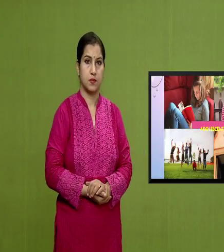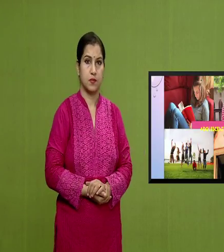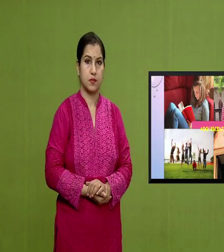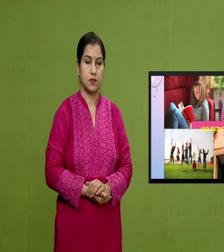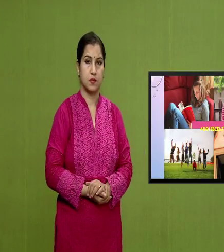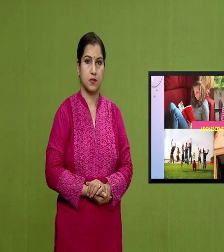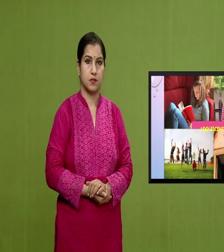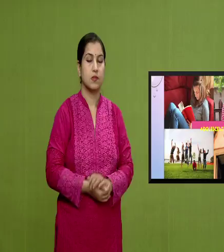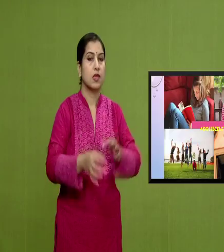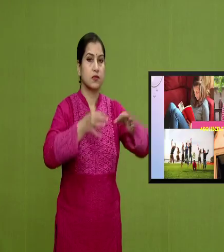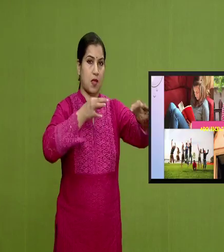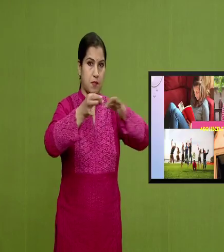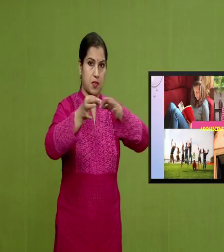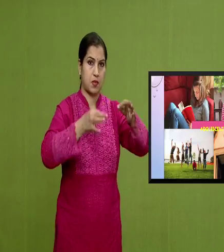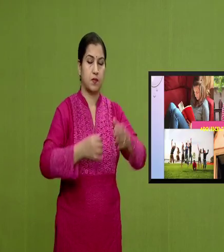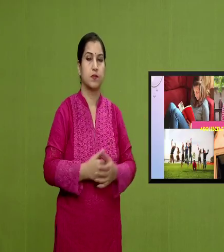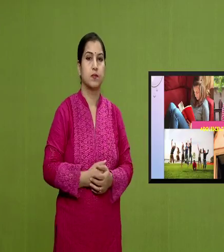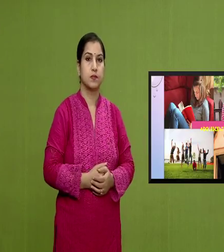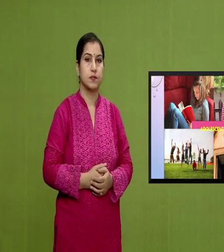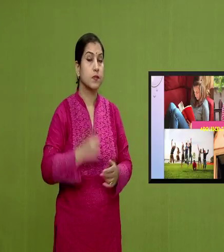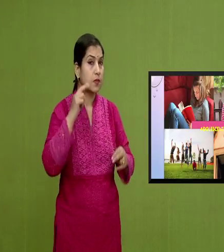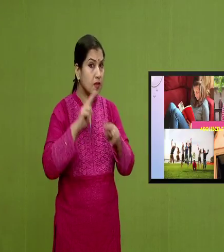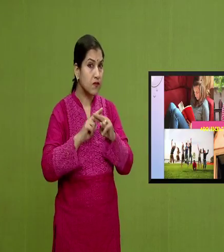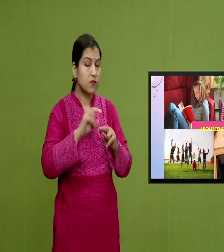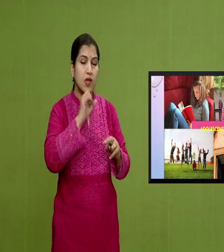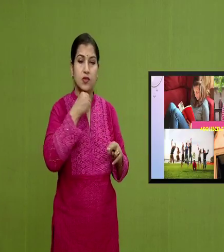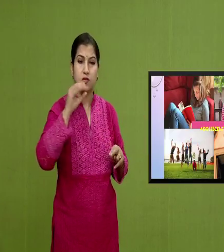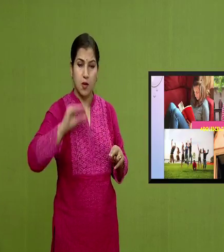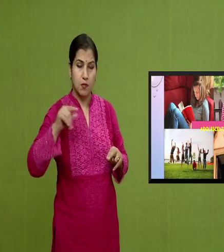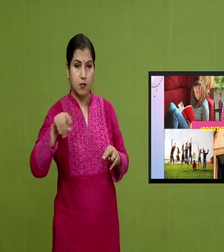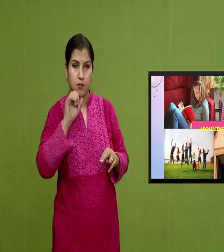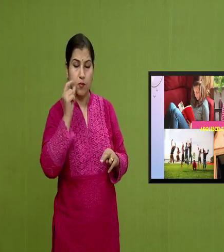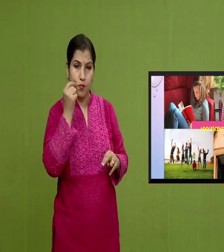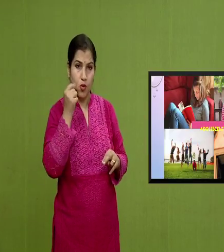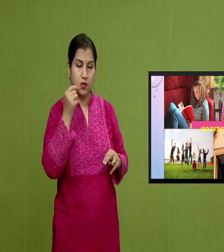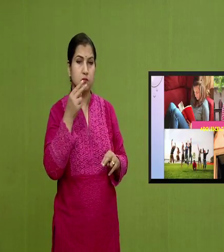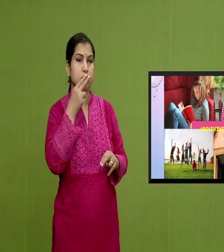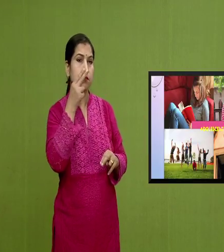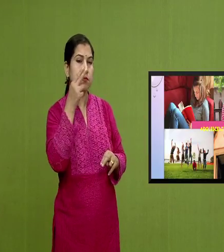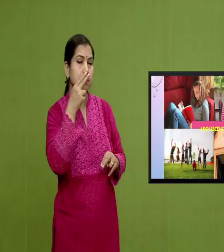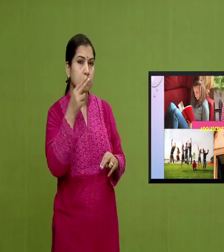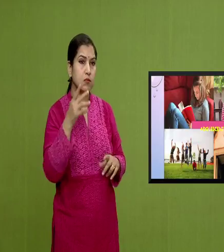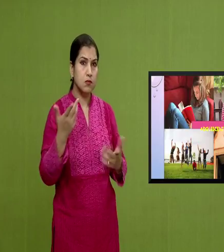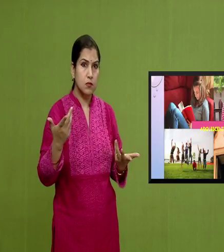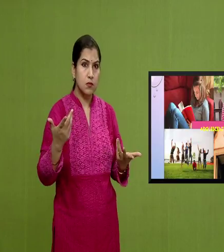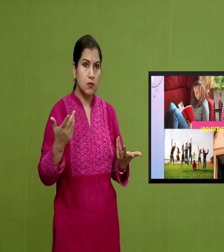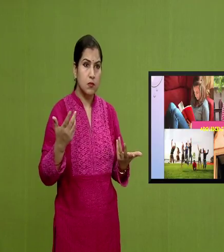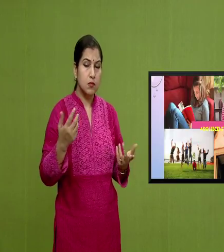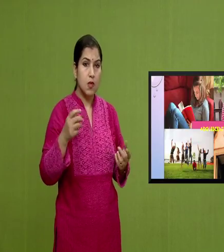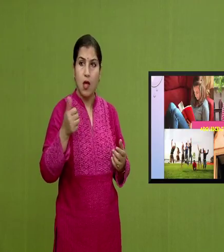For example, if a young boy starts smoking under the influence of